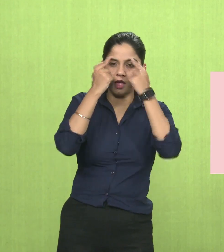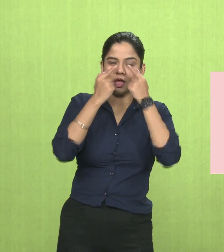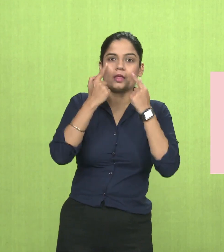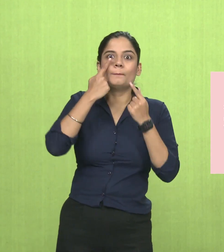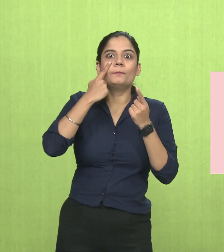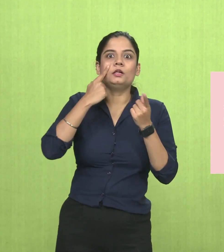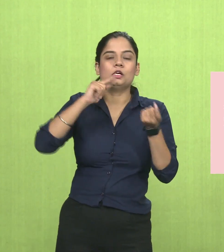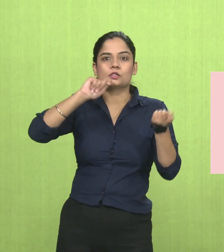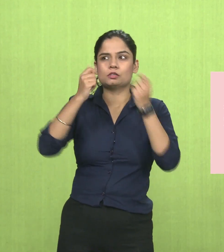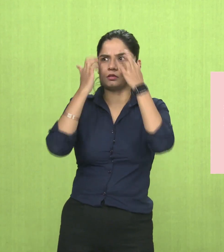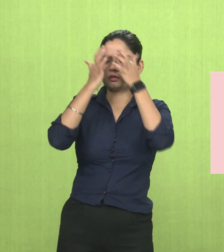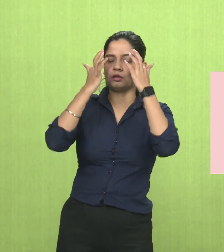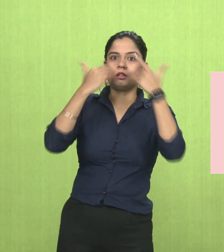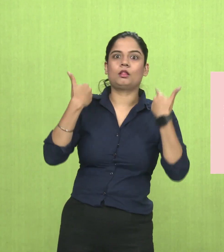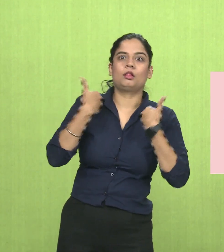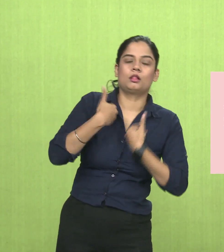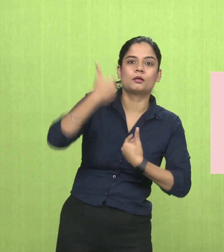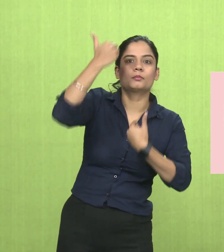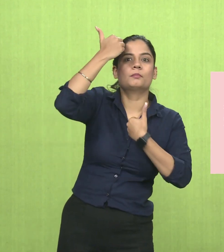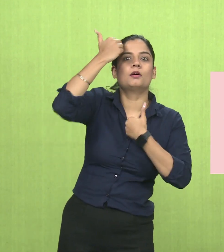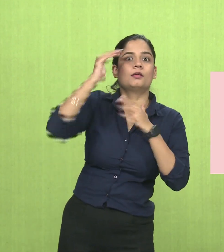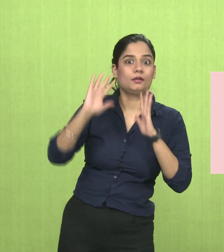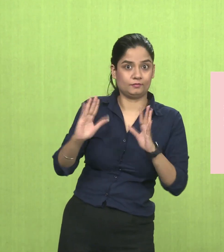Modification of diet in jaundice,